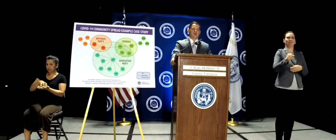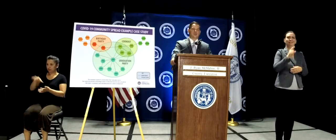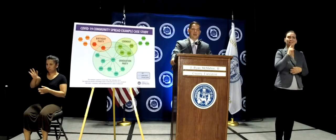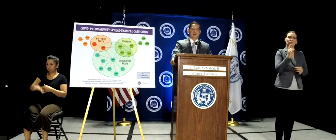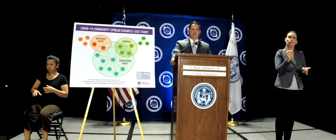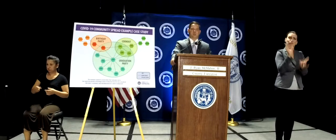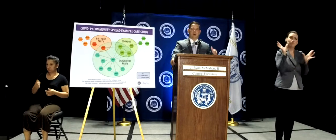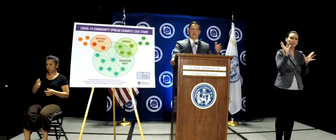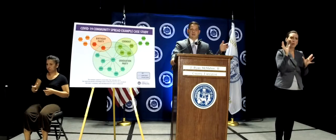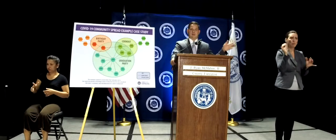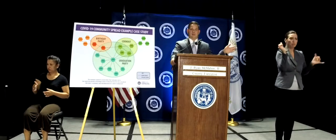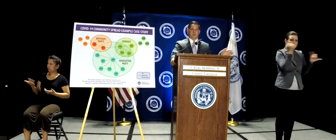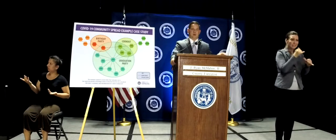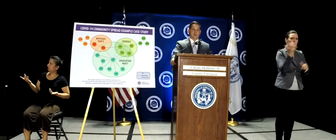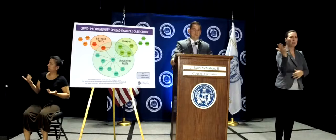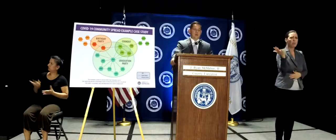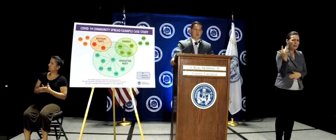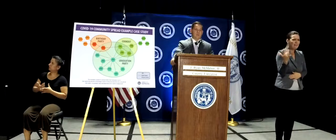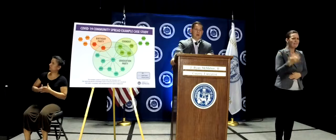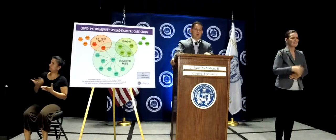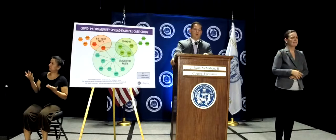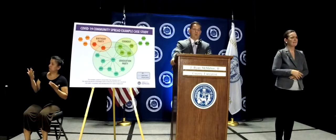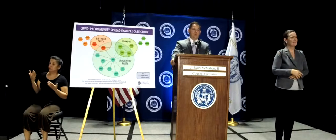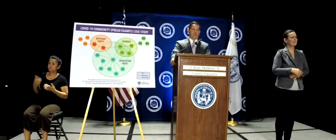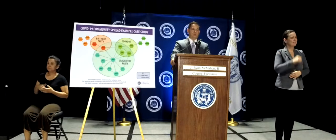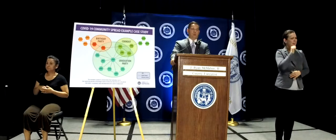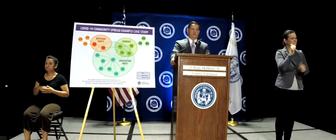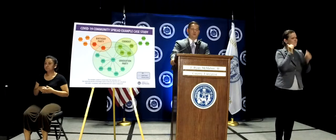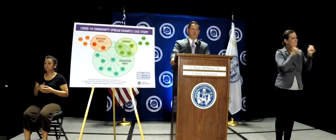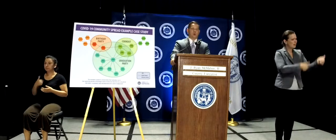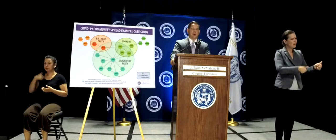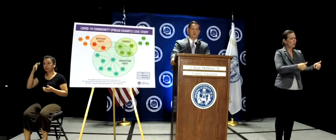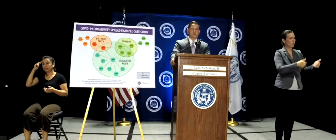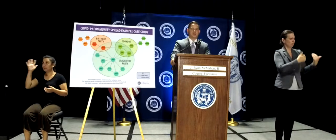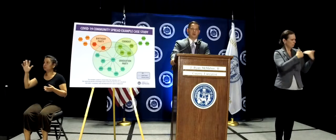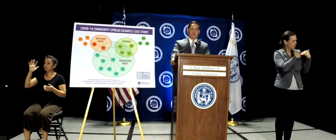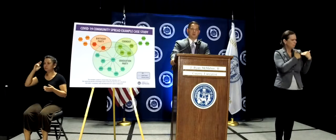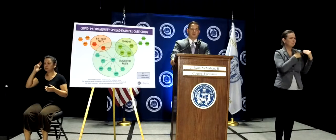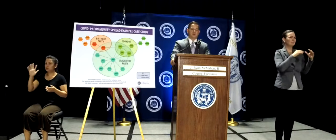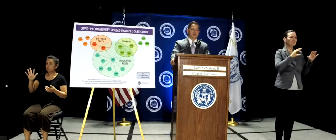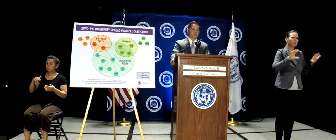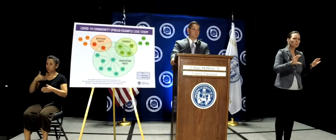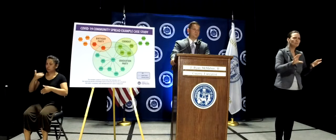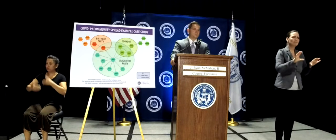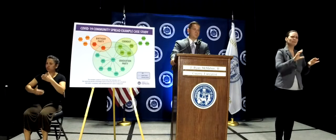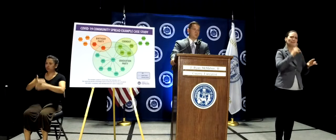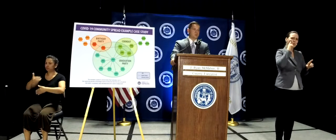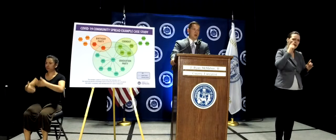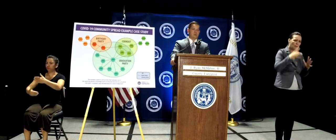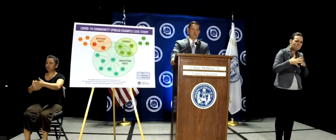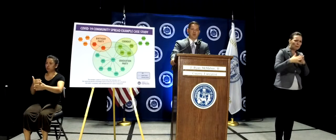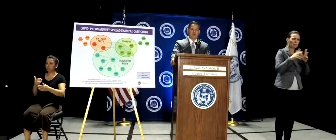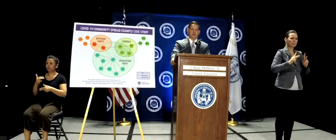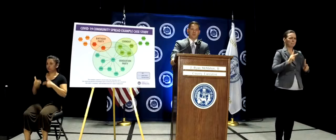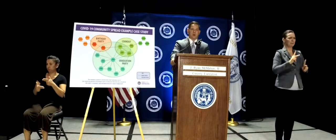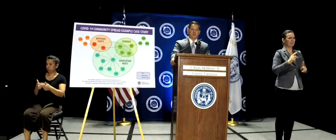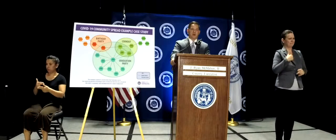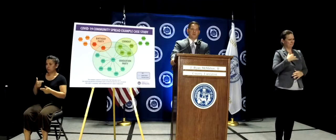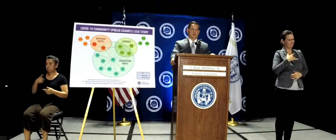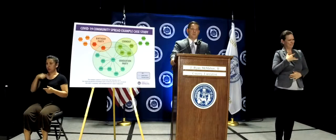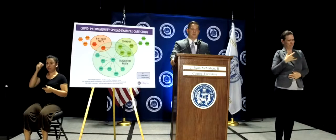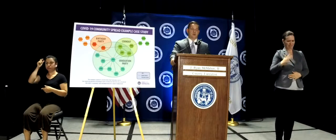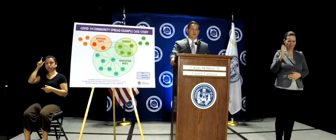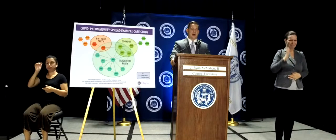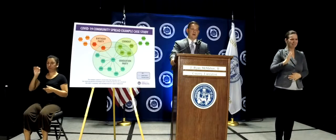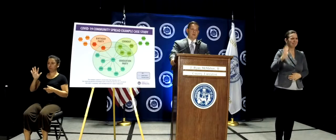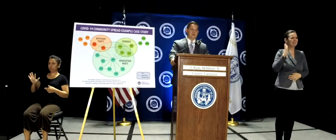I understand this process, okay? In my own previous world, I was the chairman of the legislature. So I was in charge of that branch of